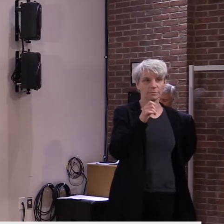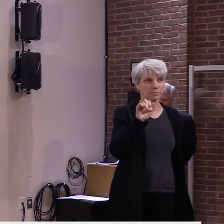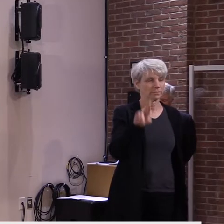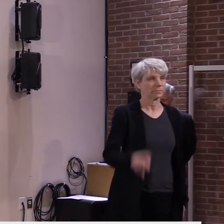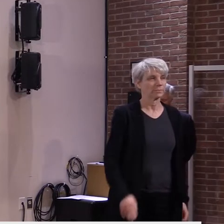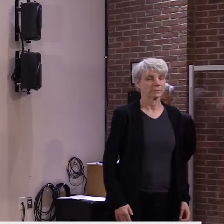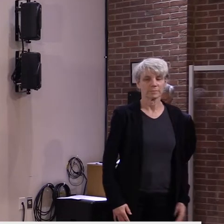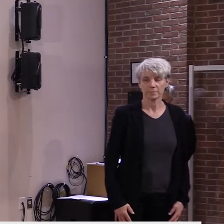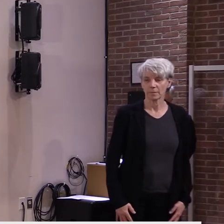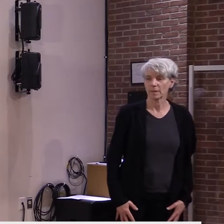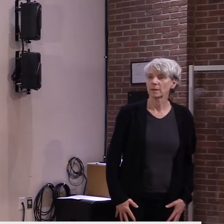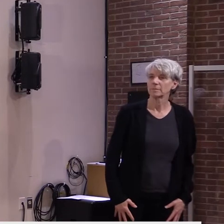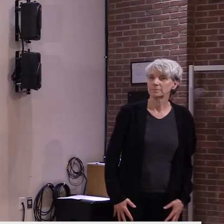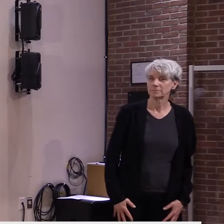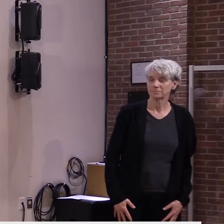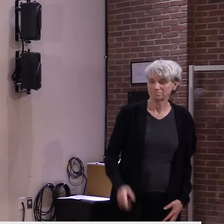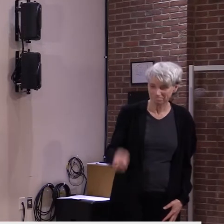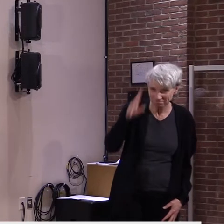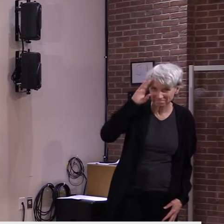Hi.